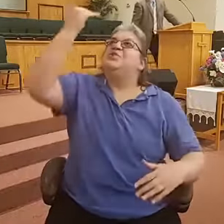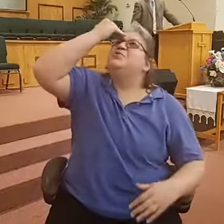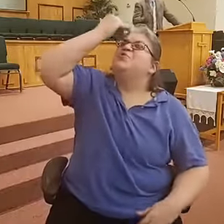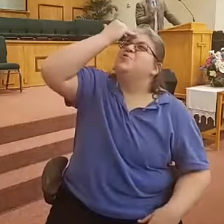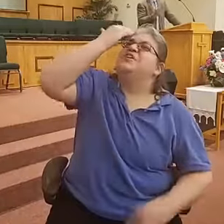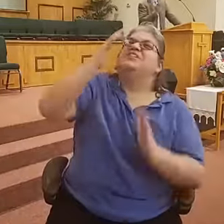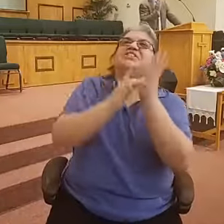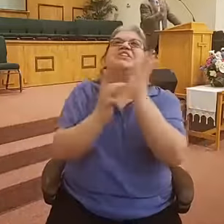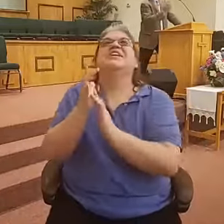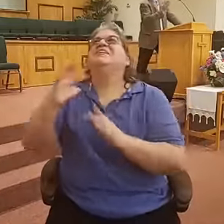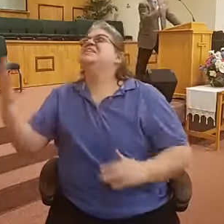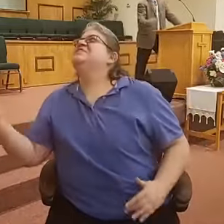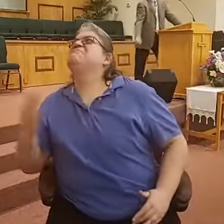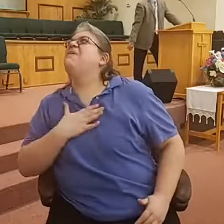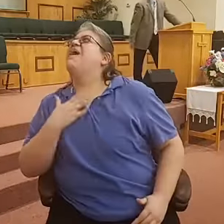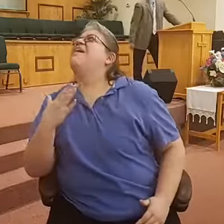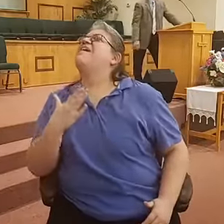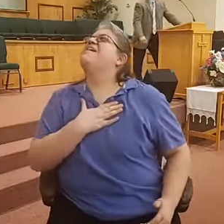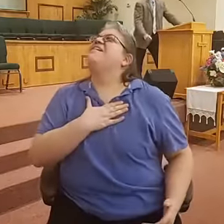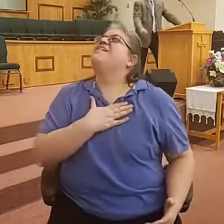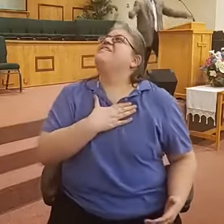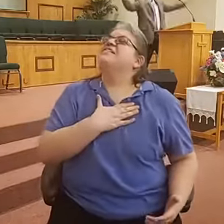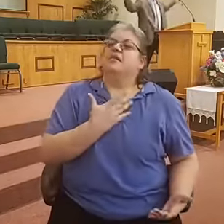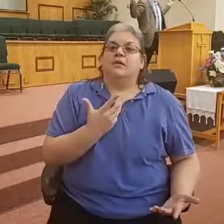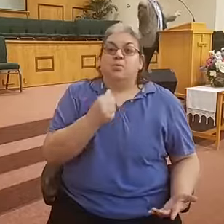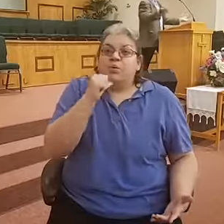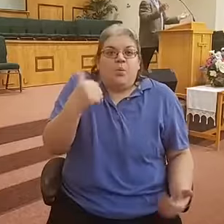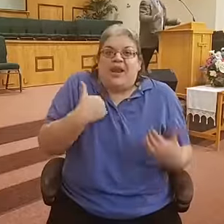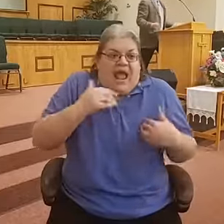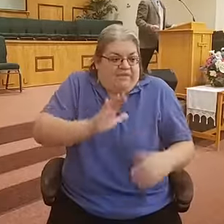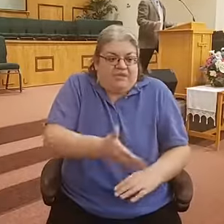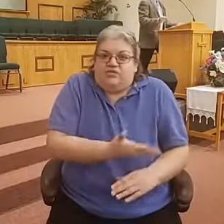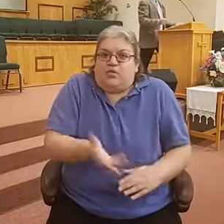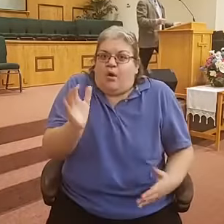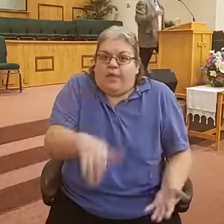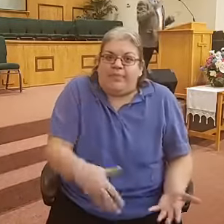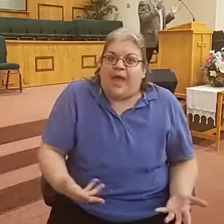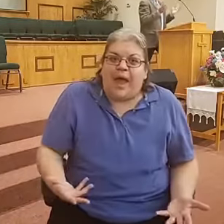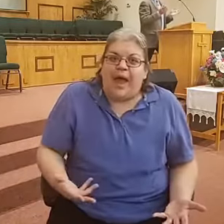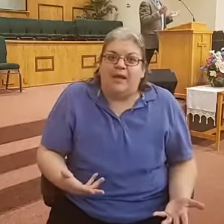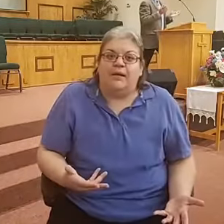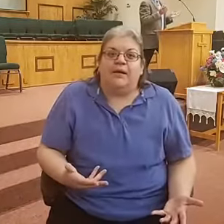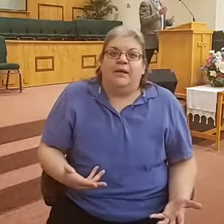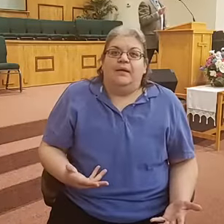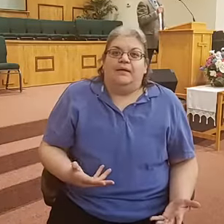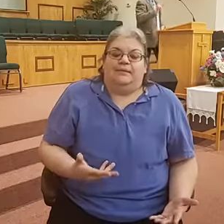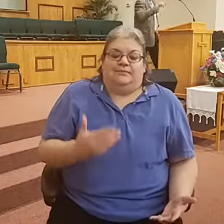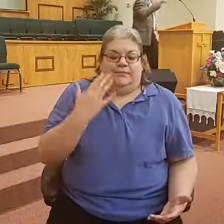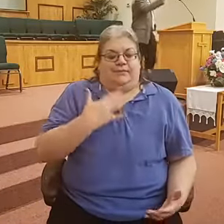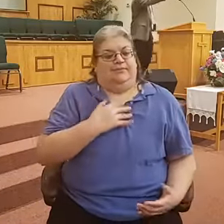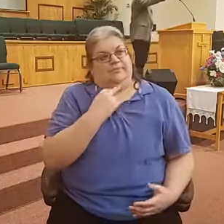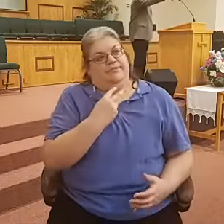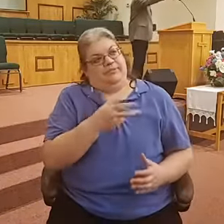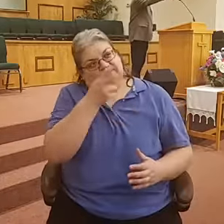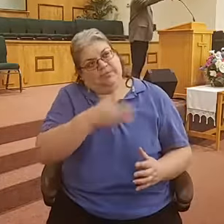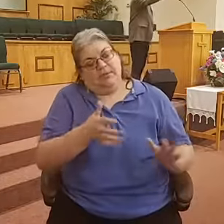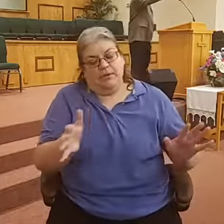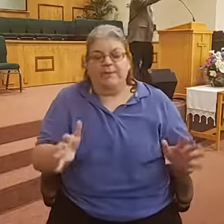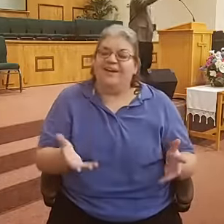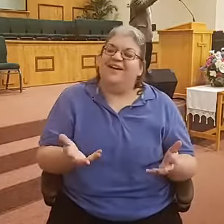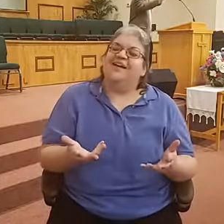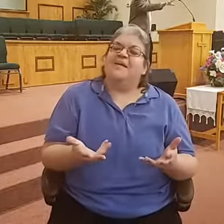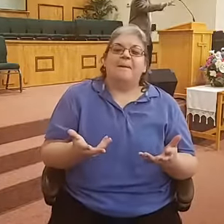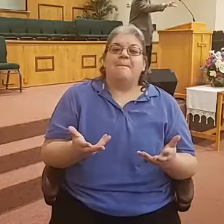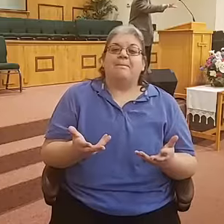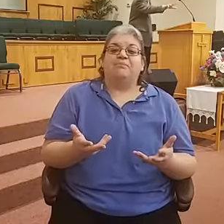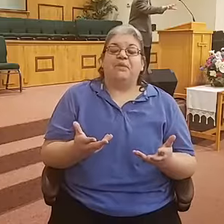Assurance, Jesus is Mine. We wouldn't have songs like that. I know I didn't do it any justice. We wouldn't have